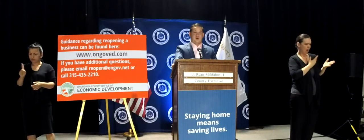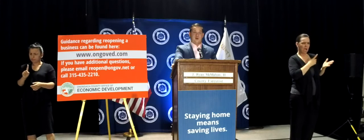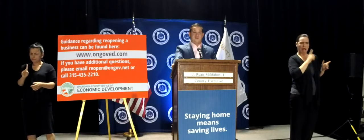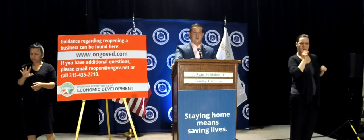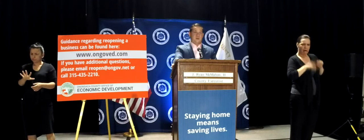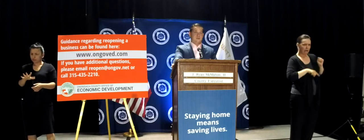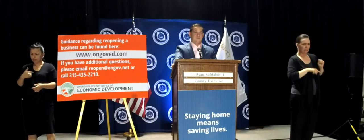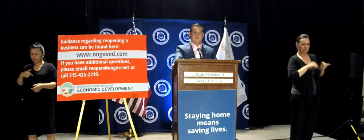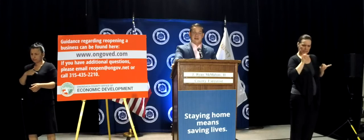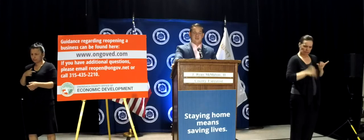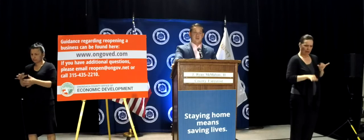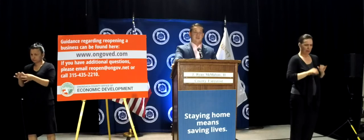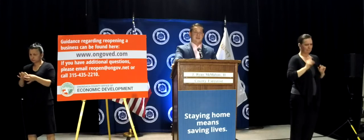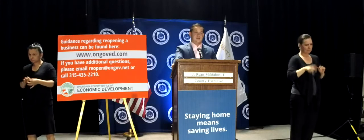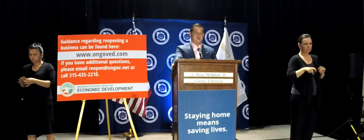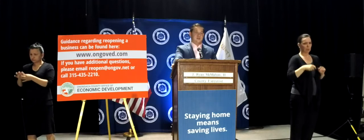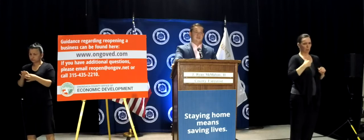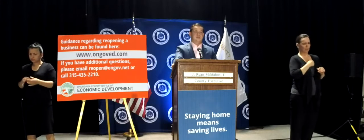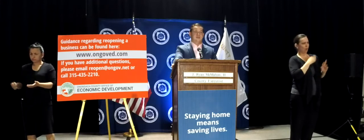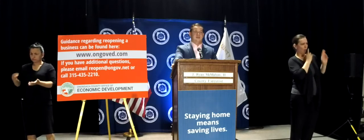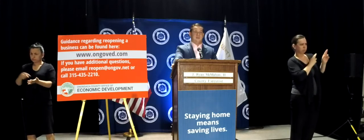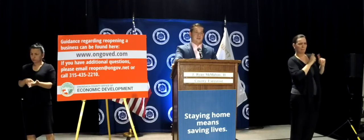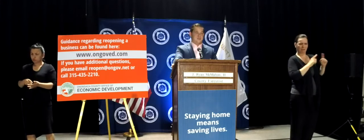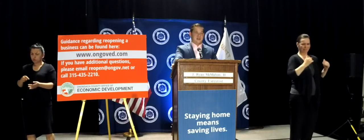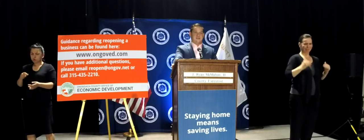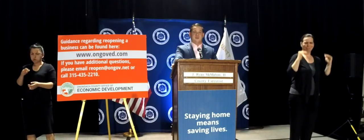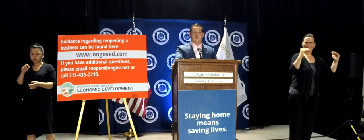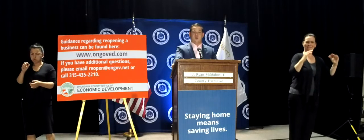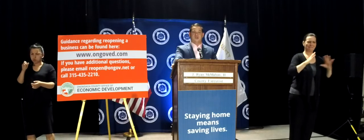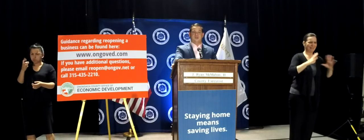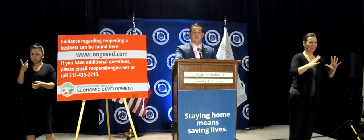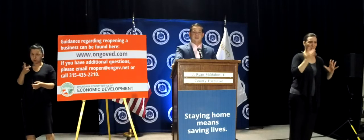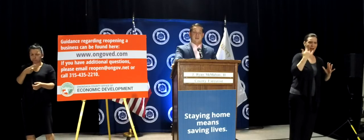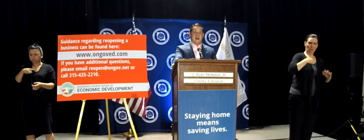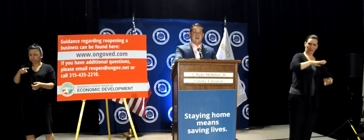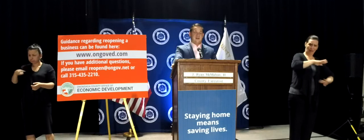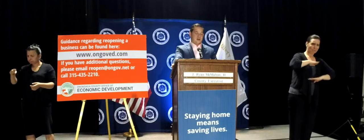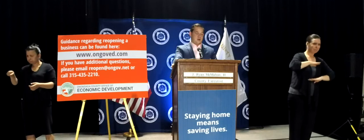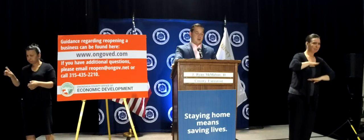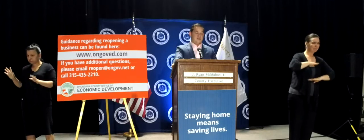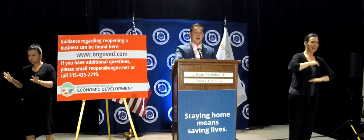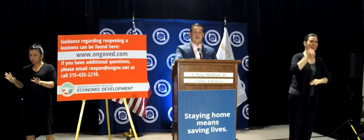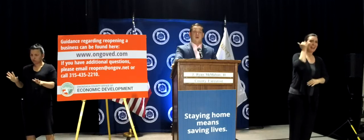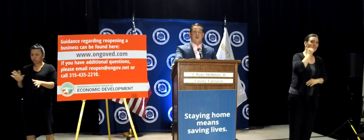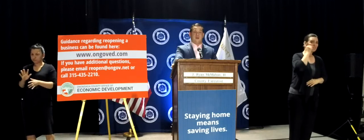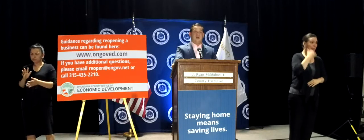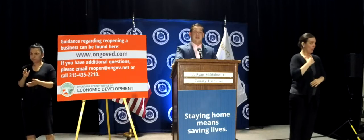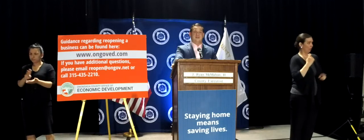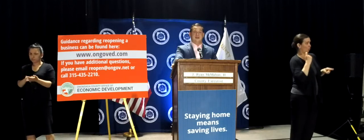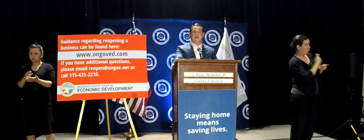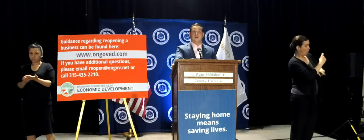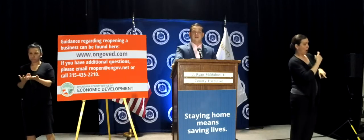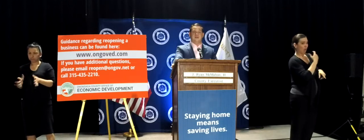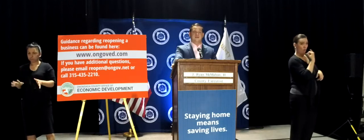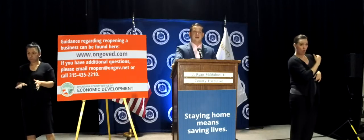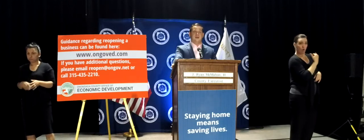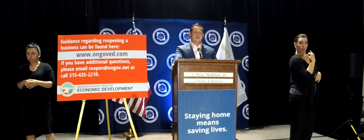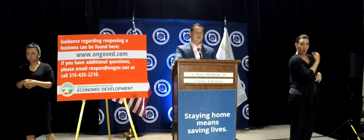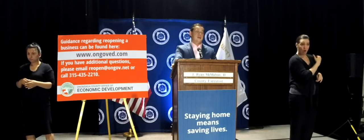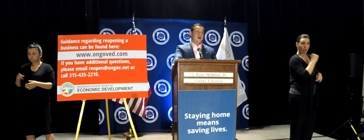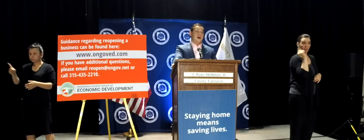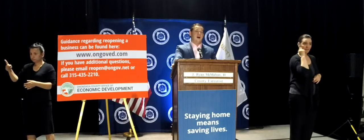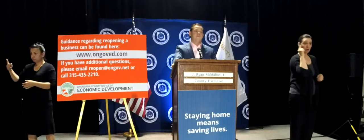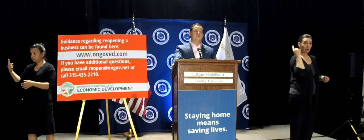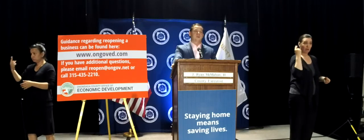In the call, it's all been, data's good. I'm going to get you an answer on this question. I'm going to get you that. We haven't had our call yet today. Our call's later